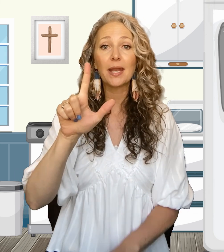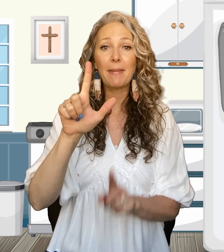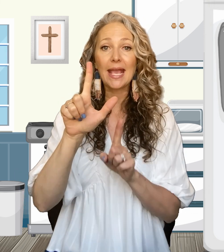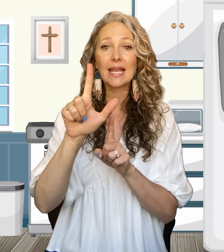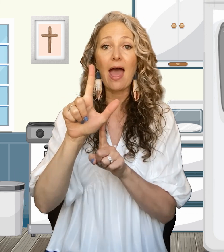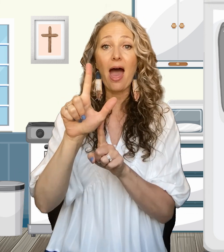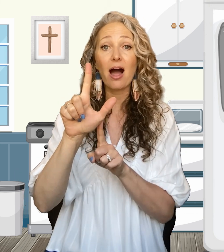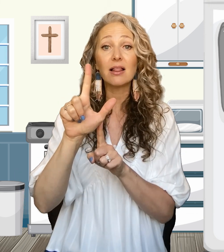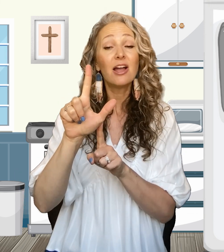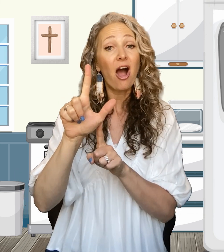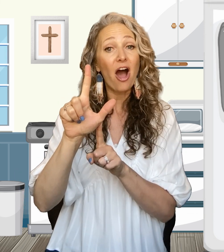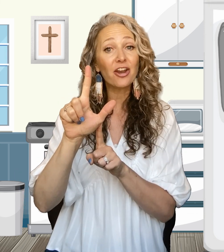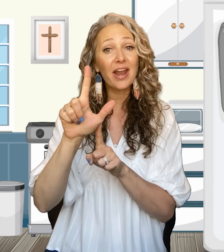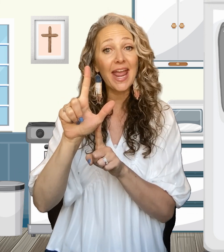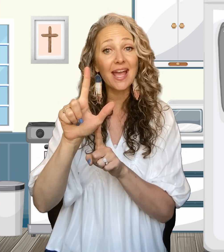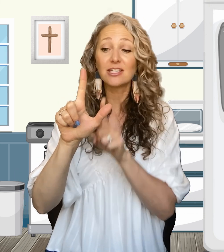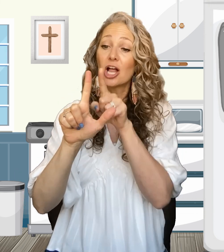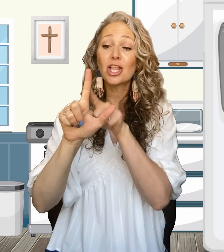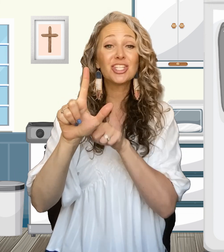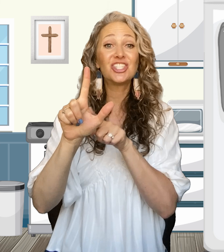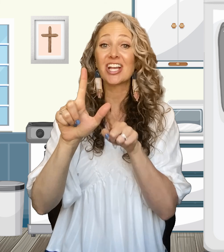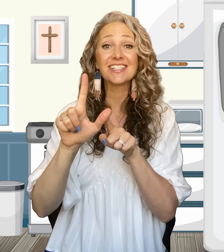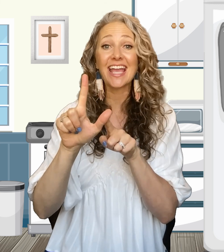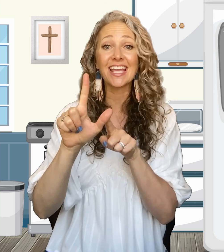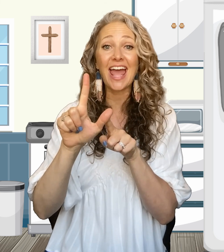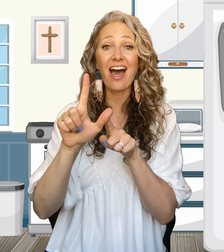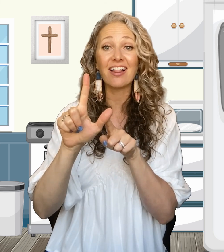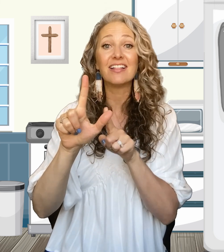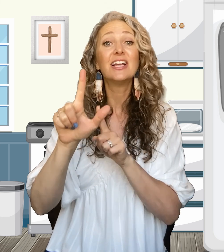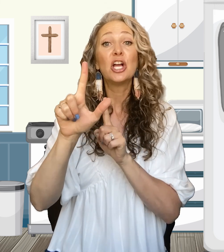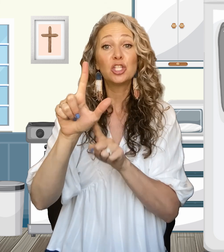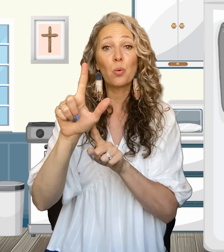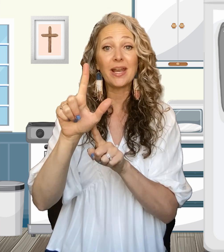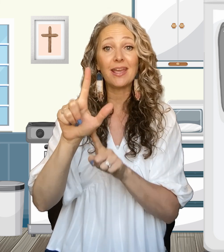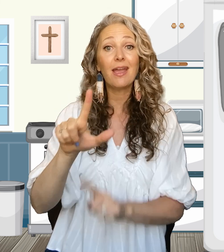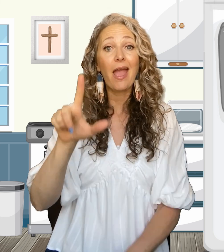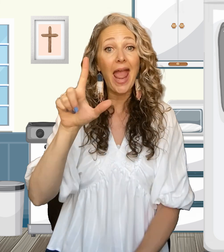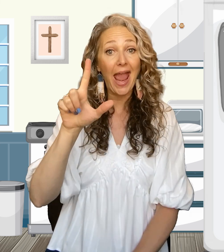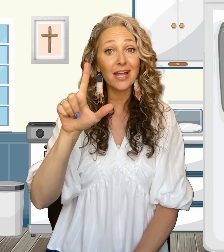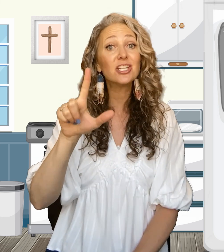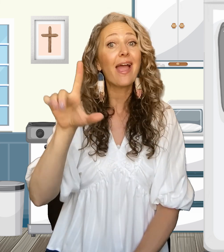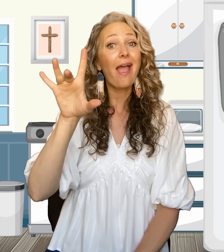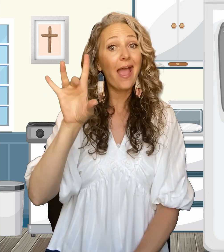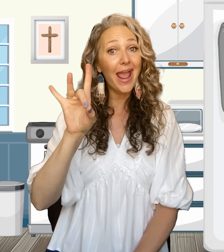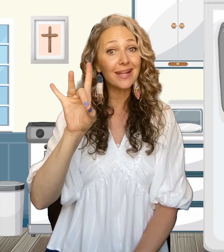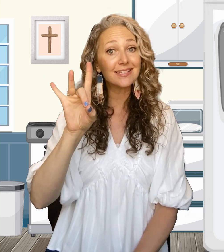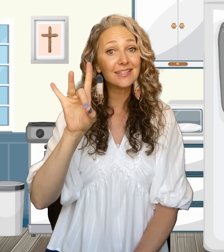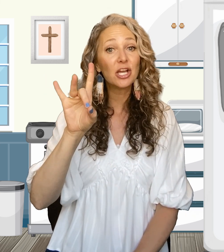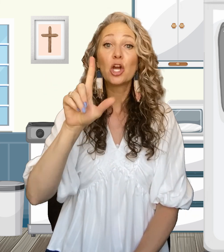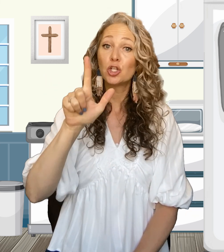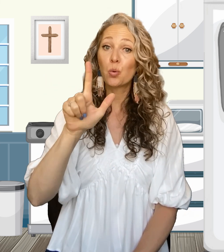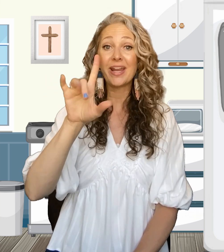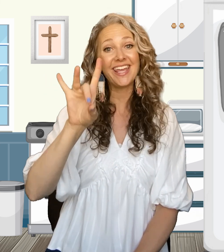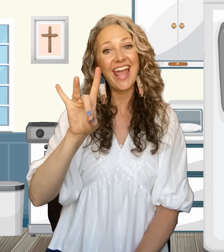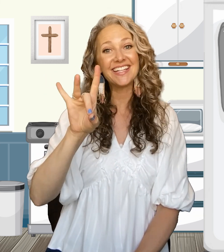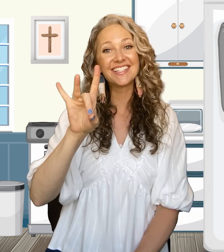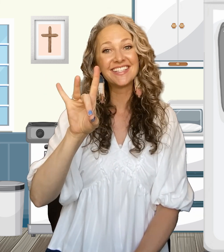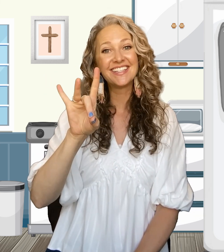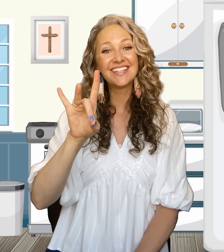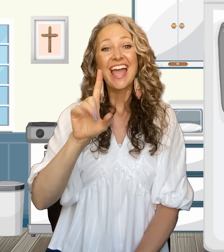an L on our hand. Looks just like an L. 20 and 8. 28.